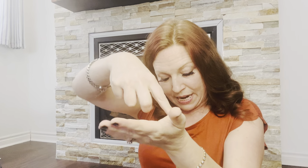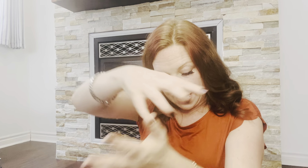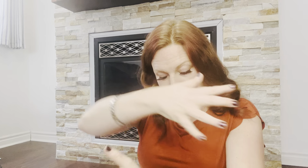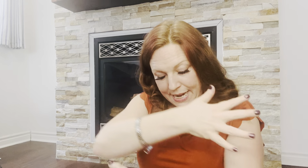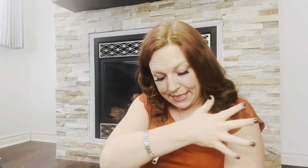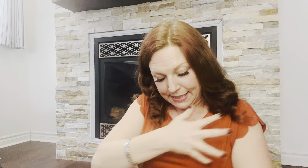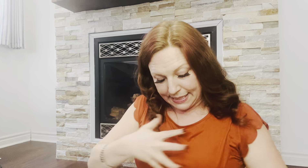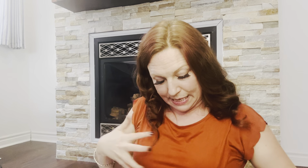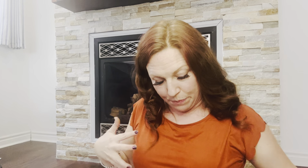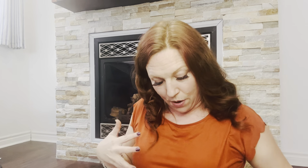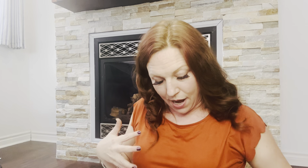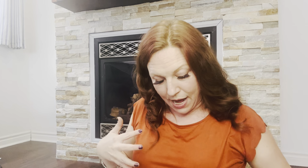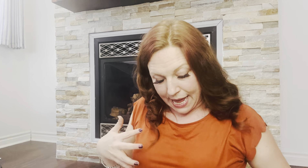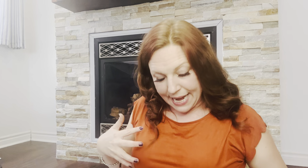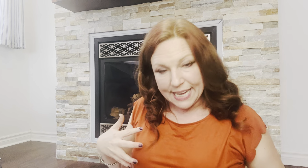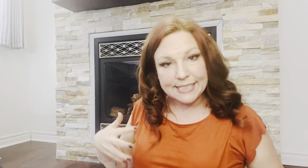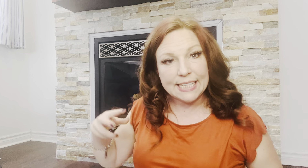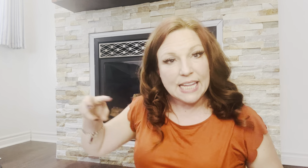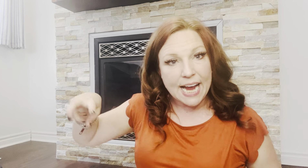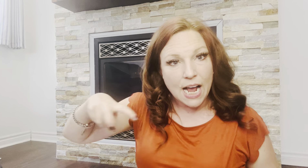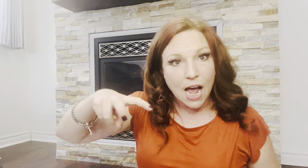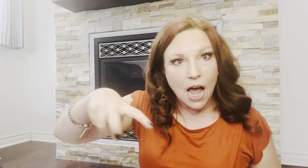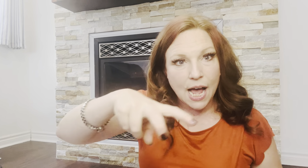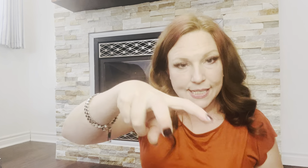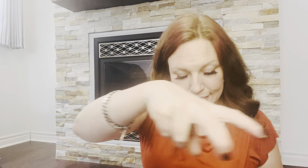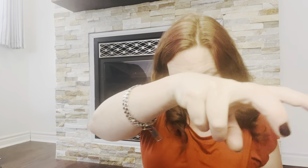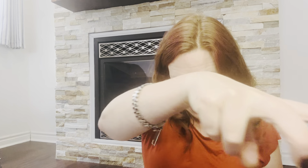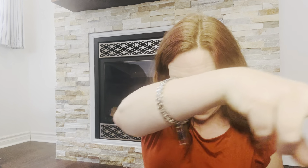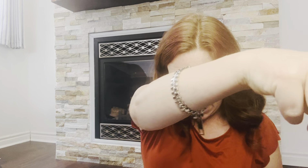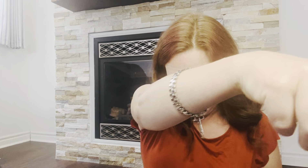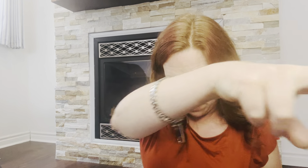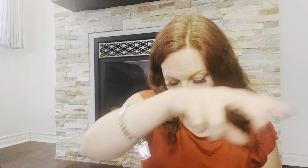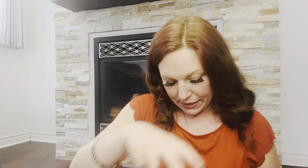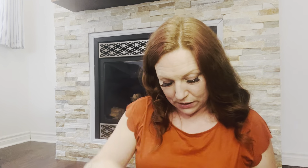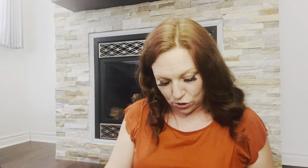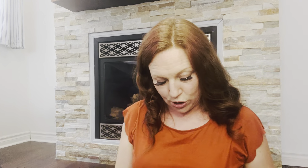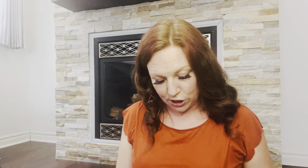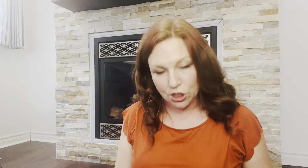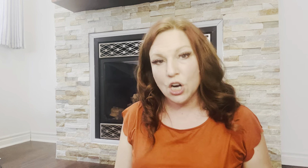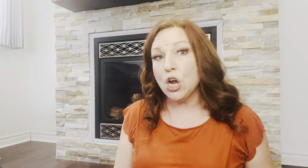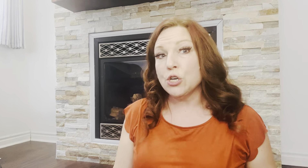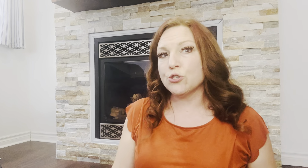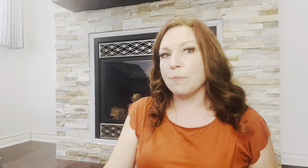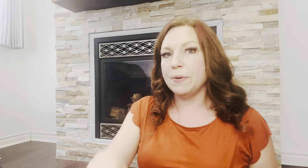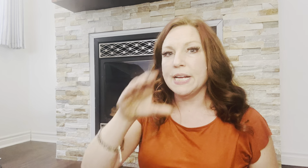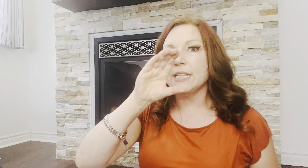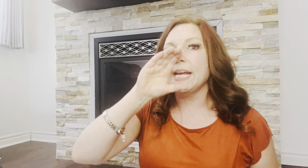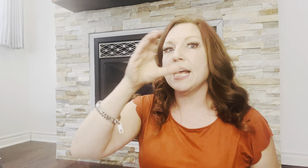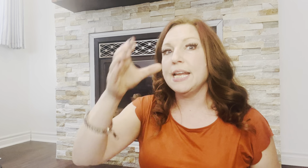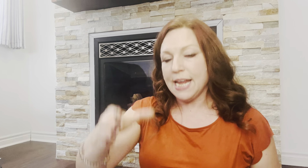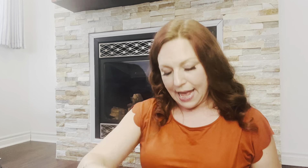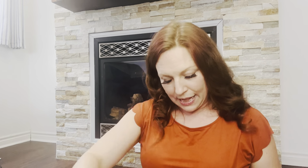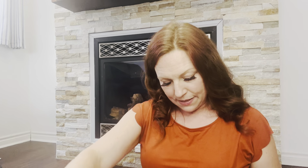braying like a zebra, hissing like a snake, a boa constrictor, trumpeting like an